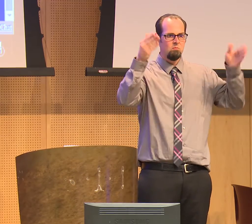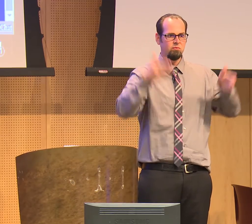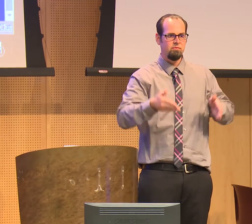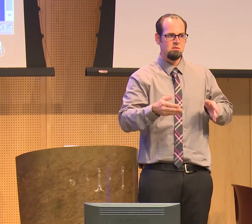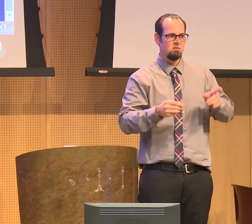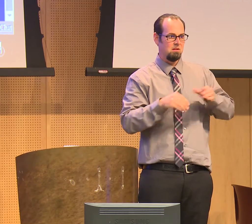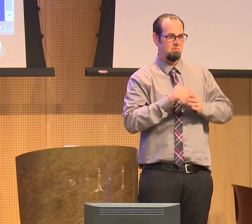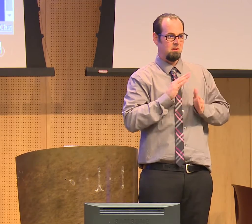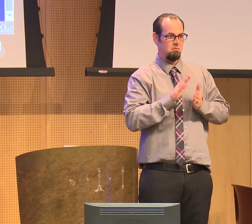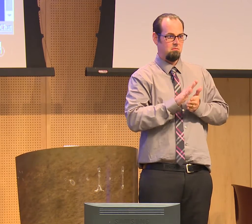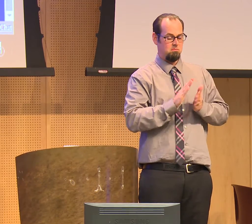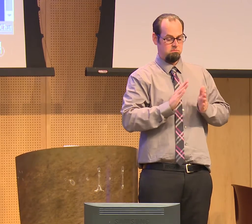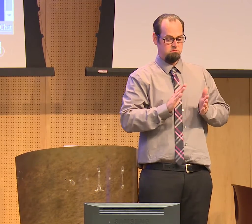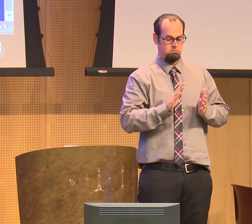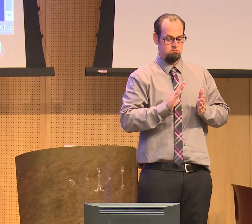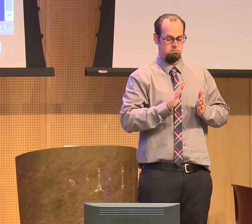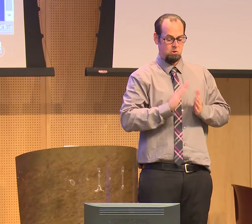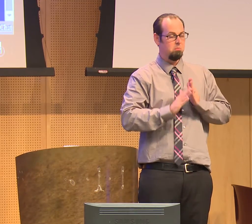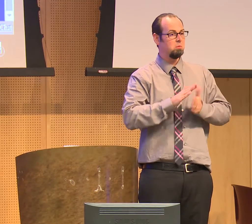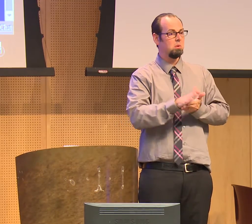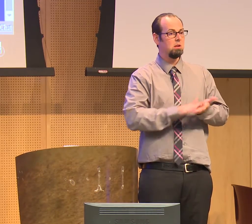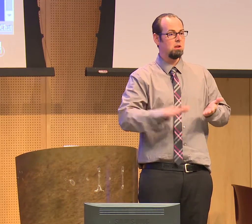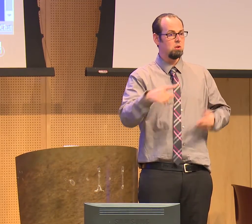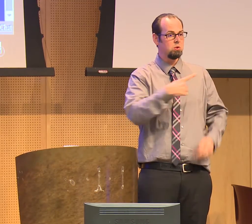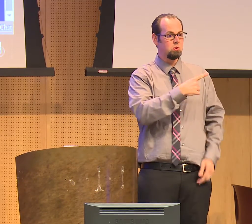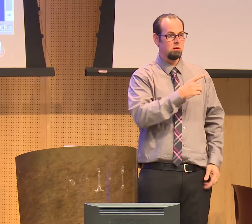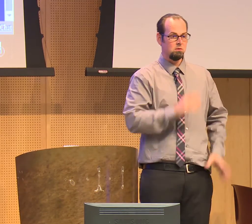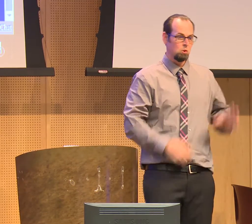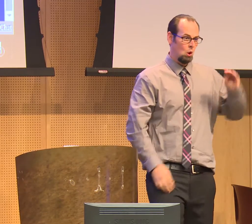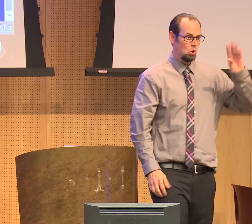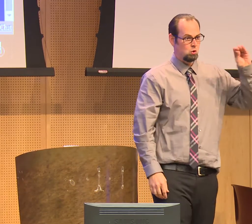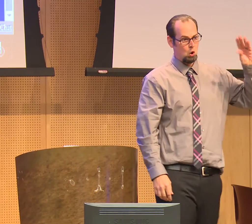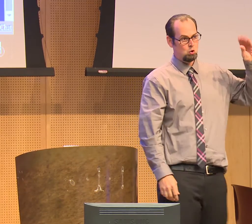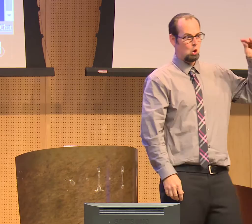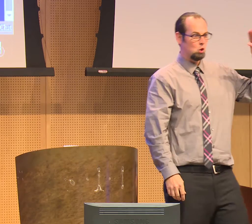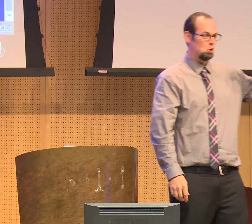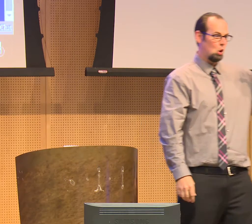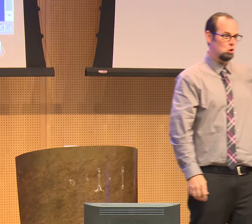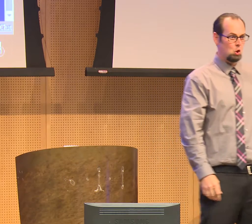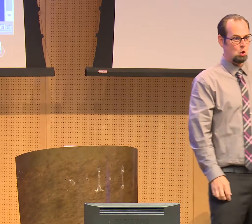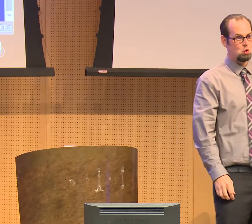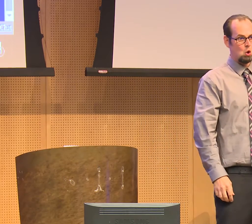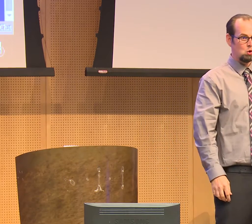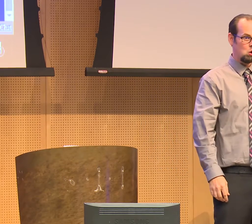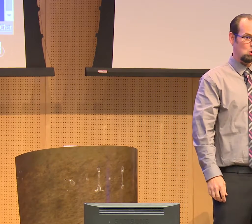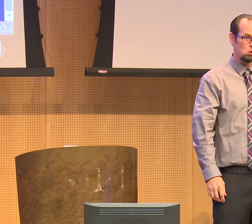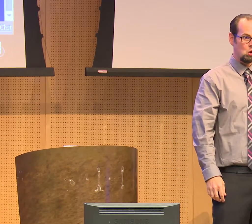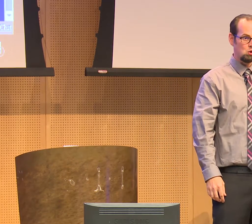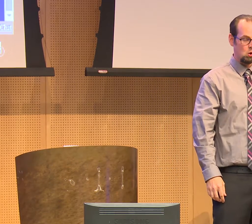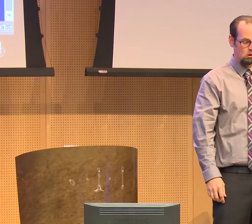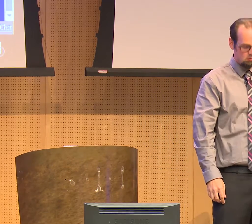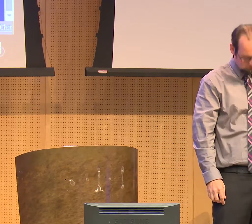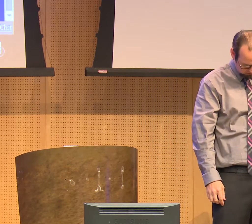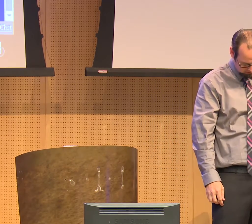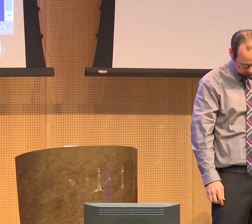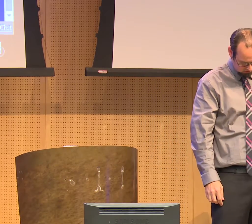And the teachers in the community college, they were just talking heads. And they would put you to